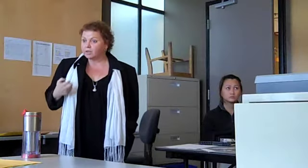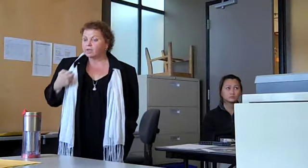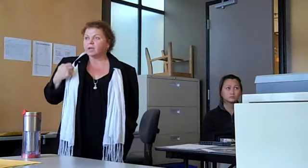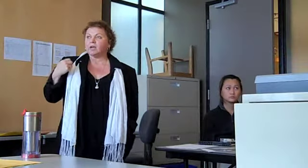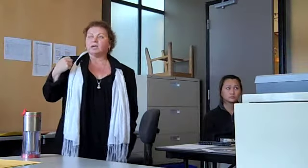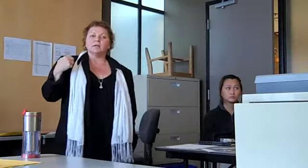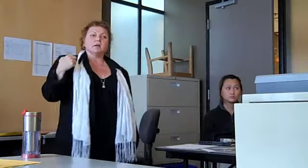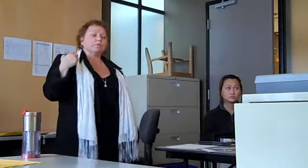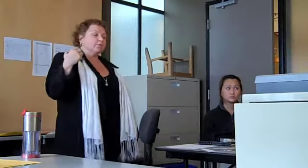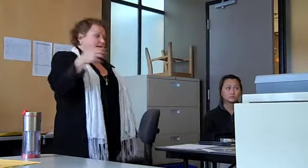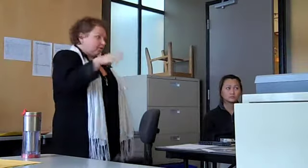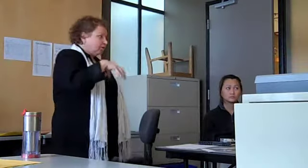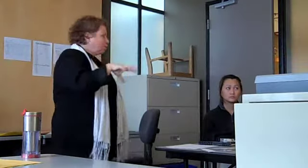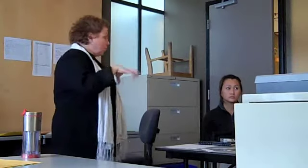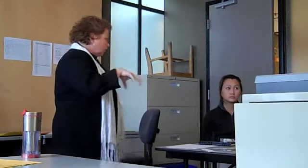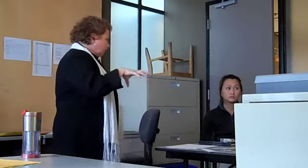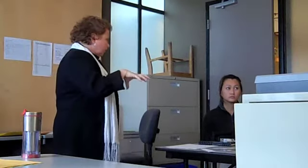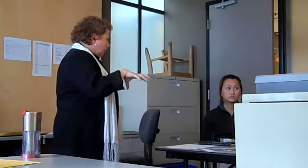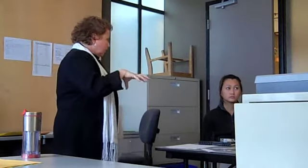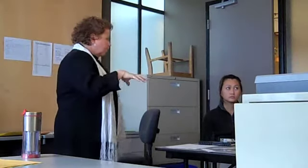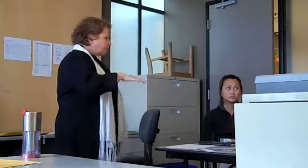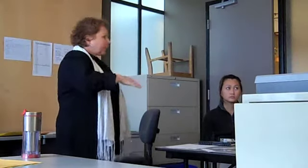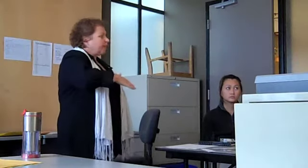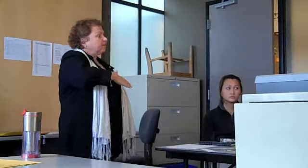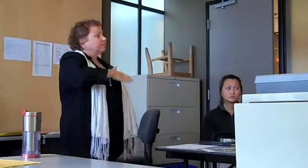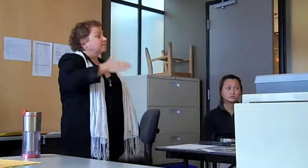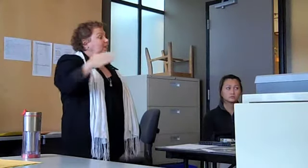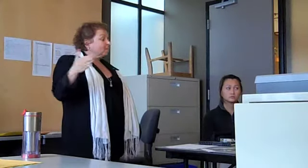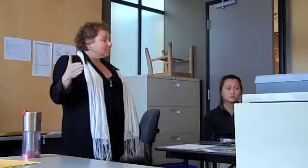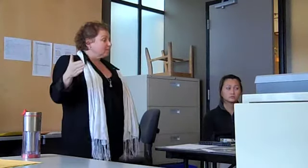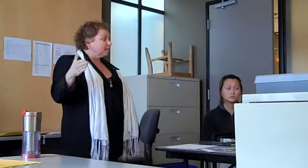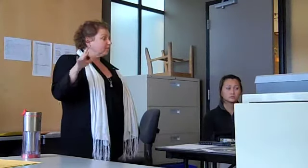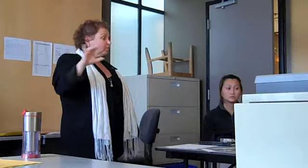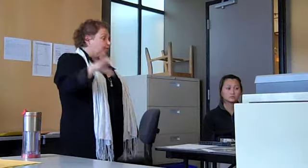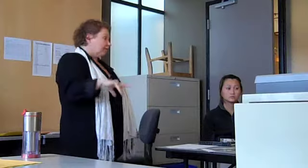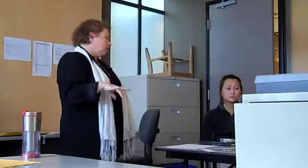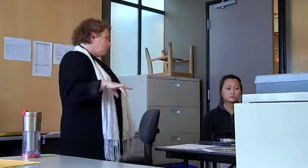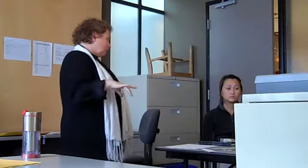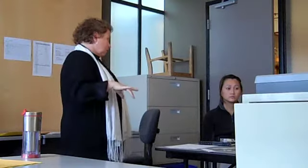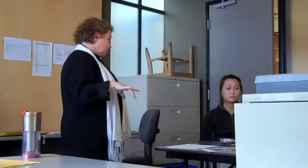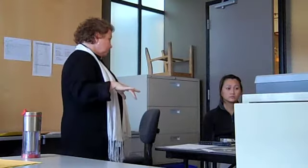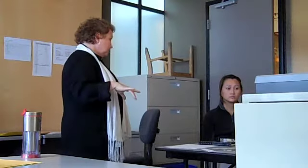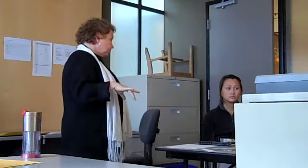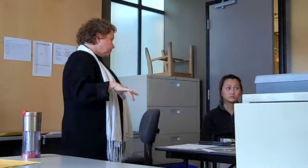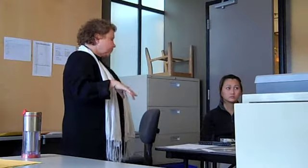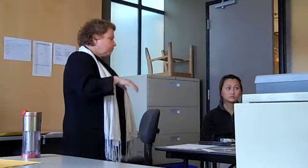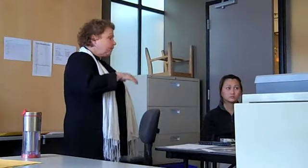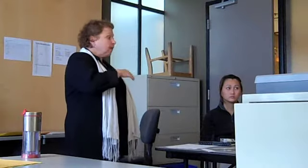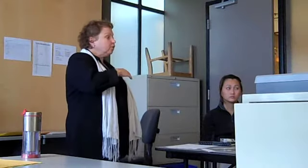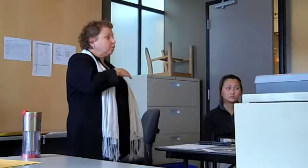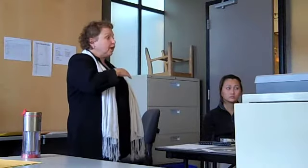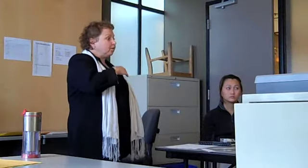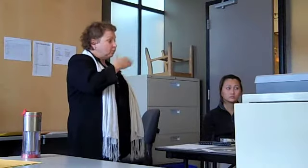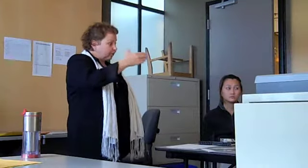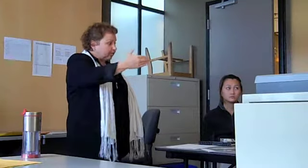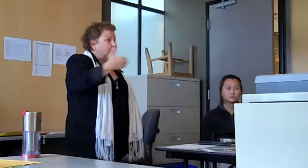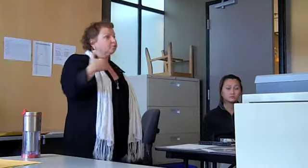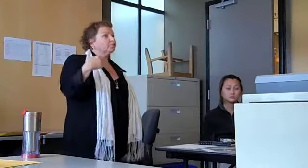uh, of the area you want to study. And then the second semester it's ten credits. And you, and you're essentially just